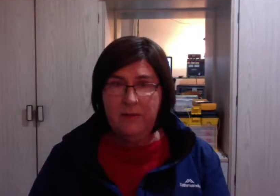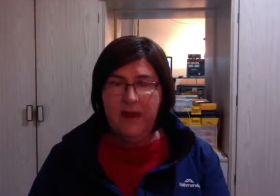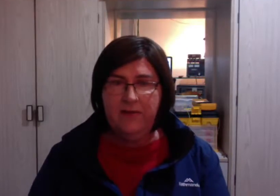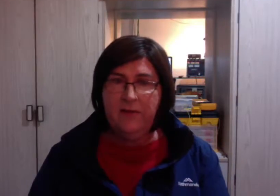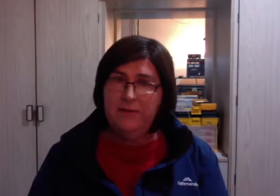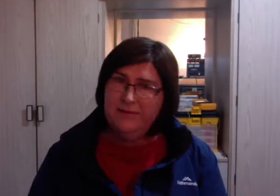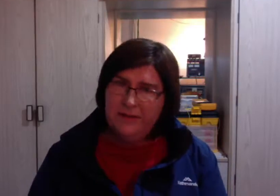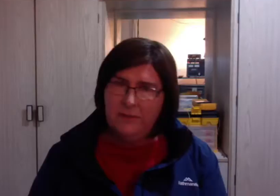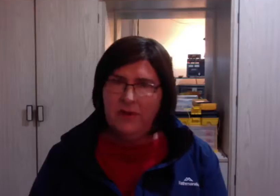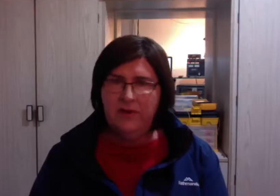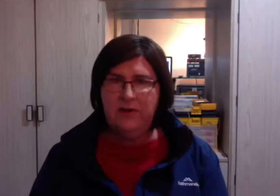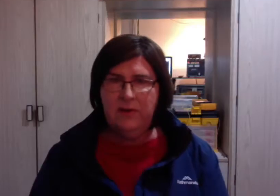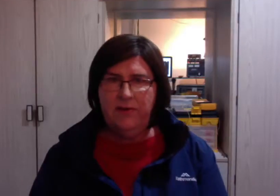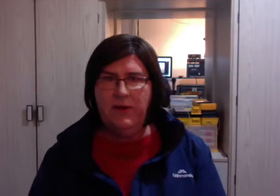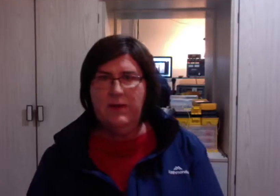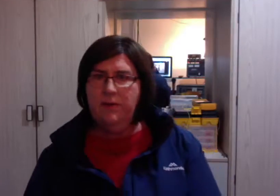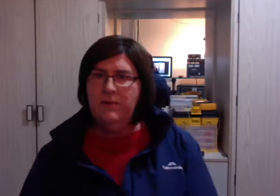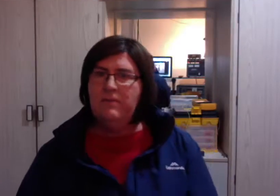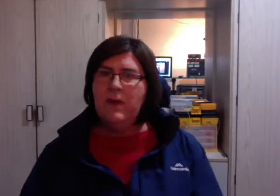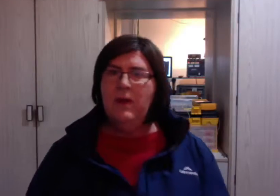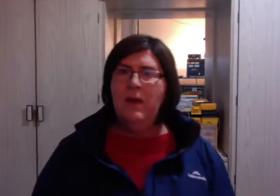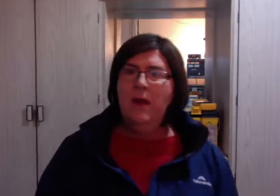at, so don't bring six-year-old tires.